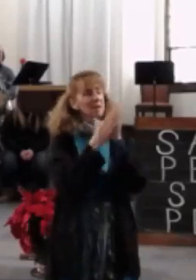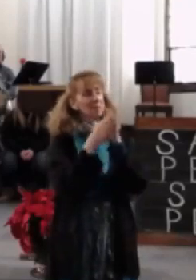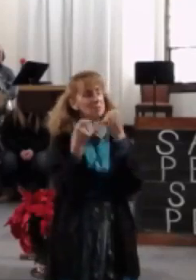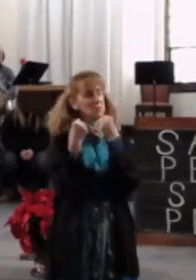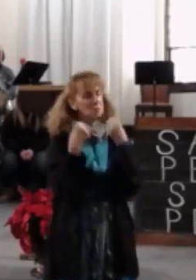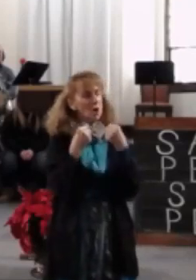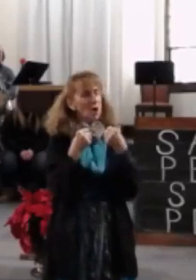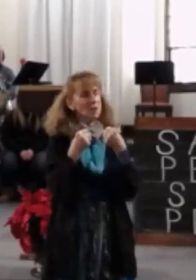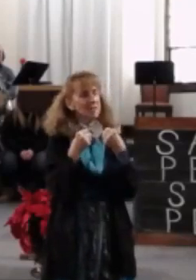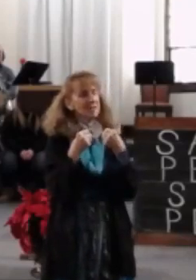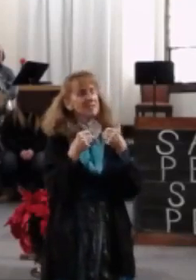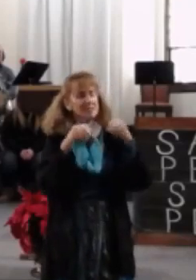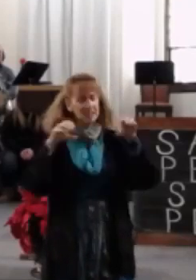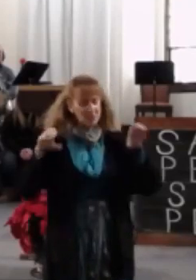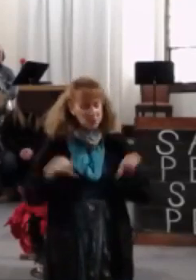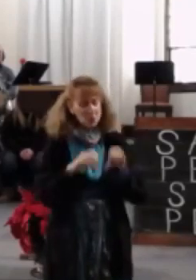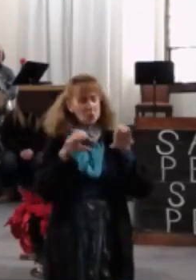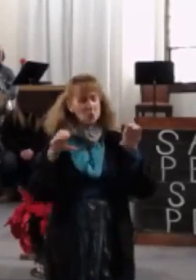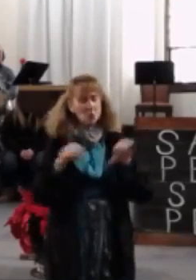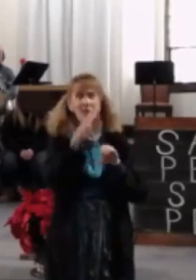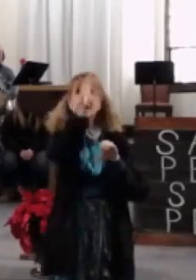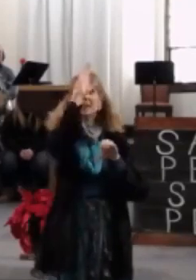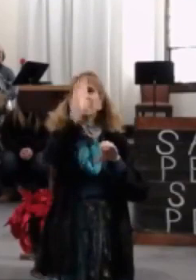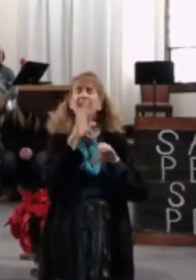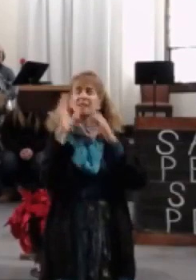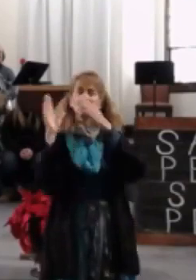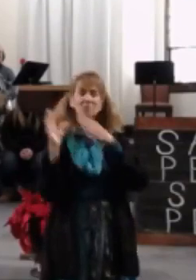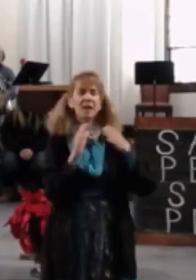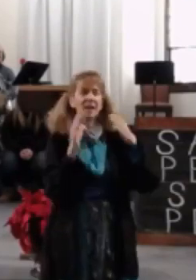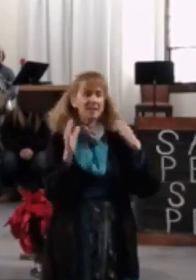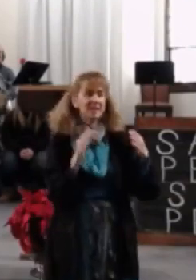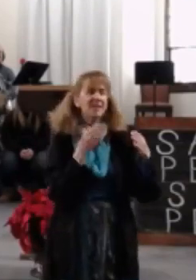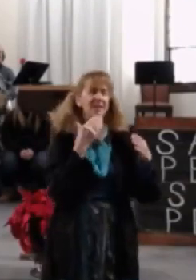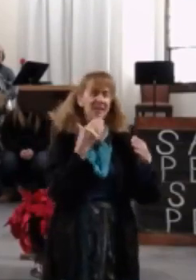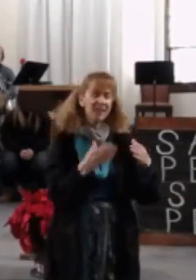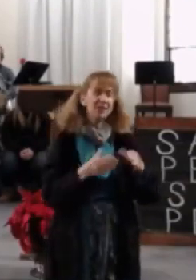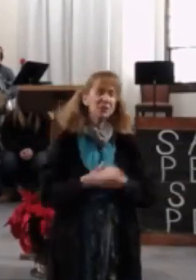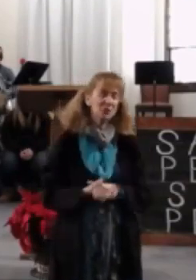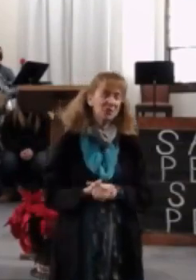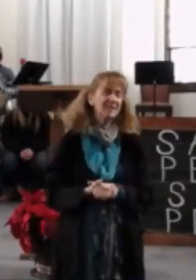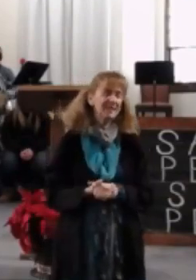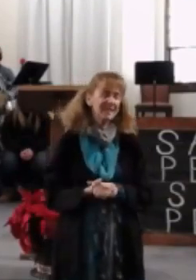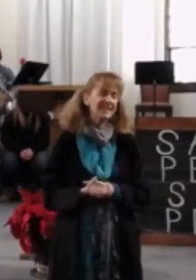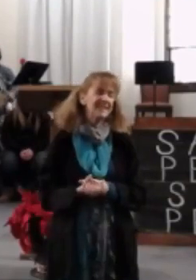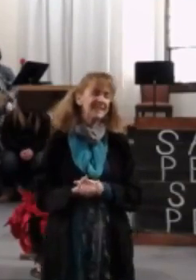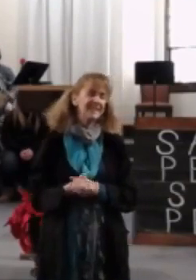do whatever it is God wants us to do. And I just want you to know, thank you.